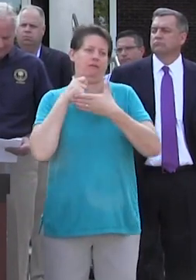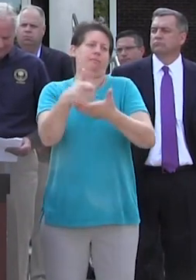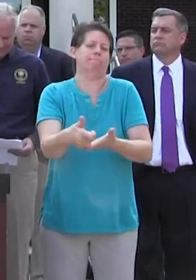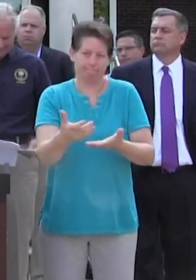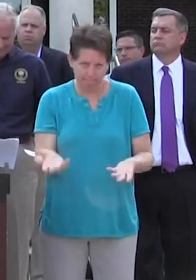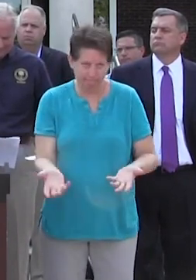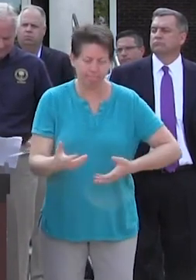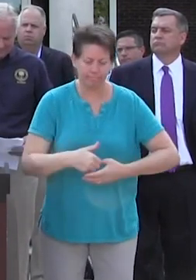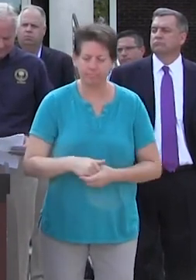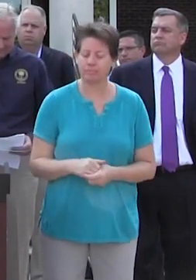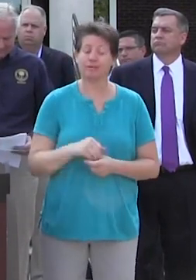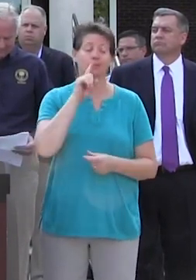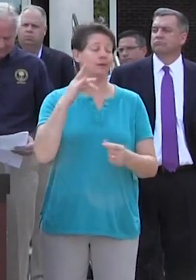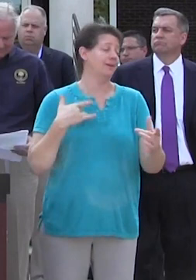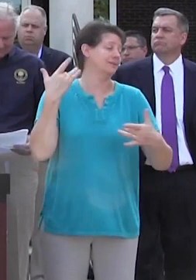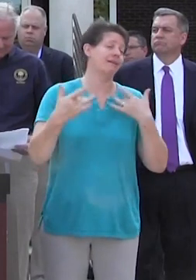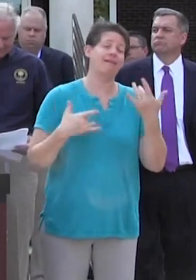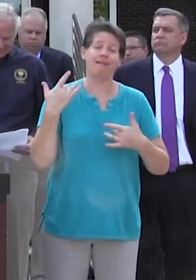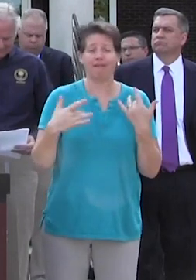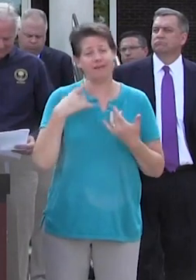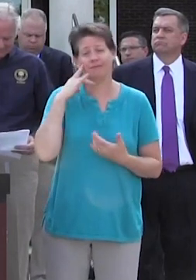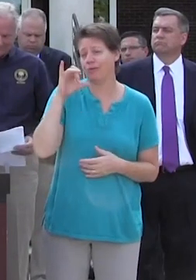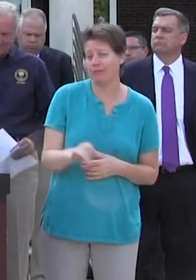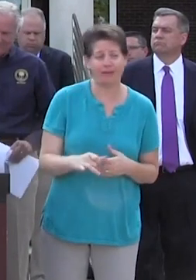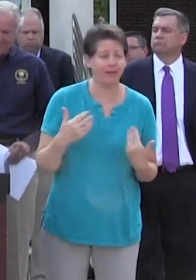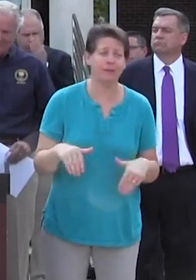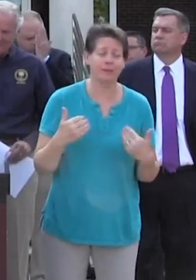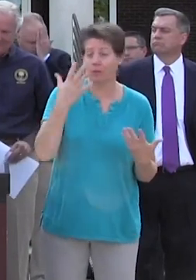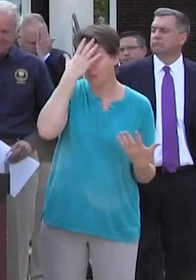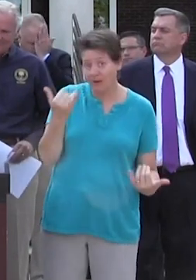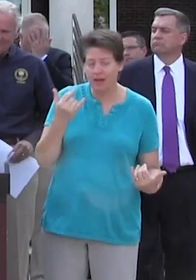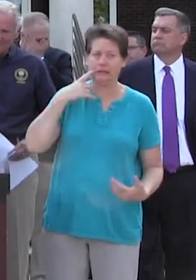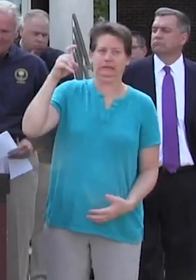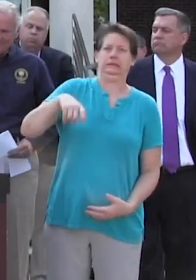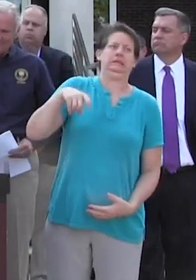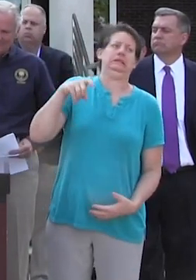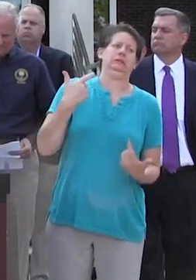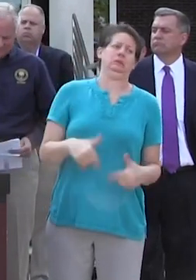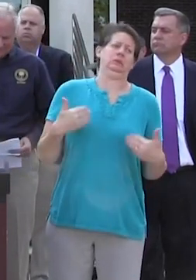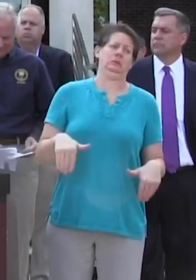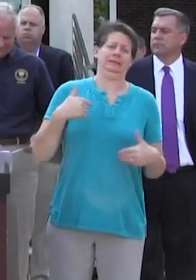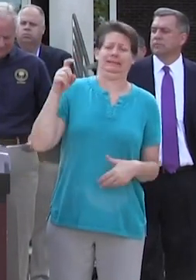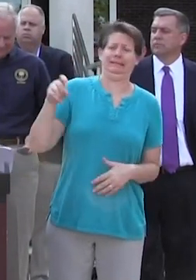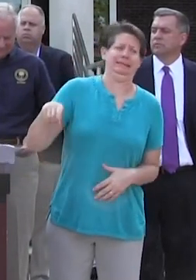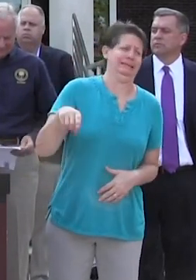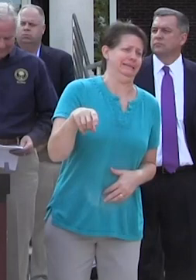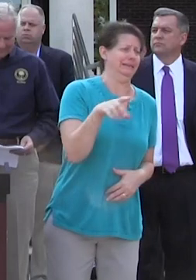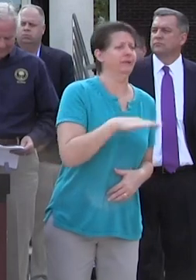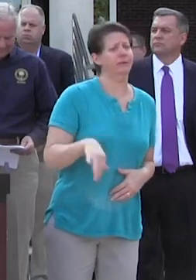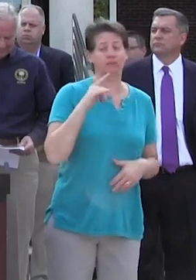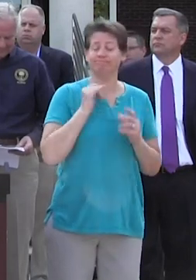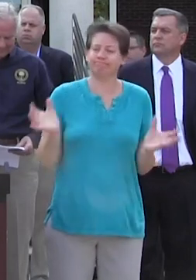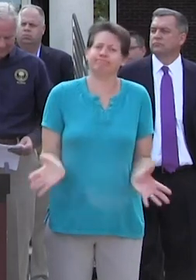We are excited to do that because, again, the need is so great. We urge